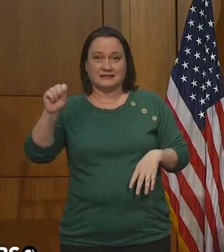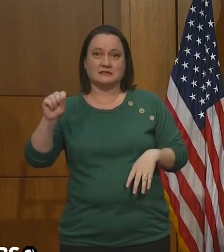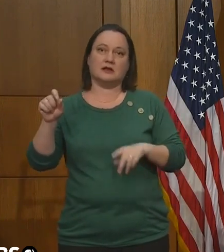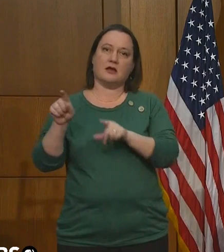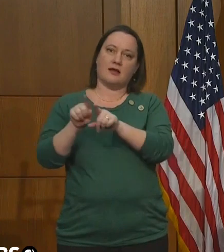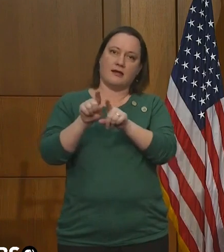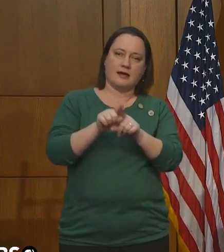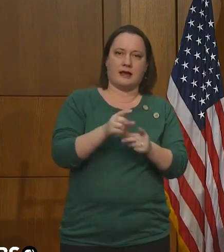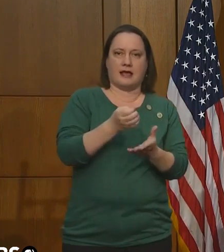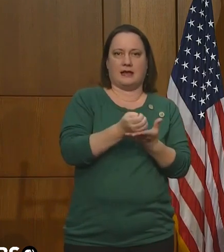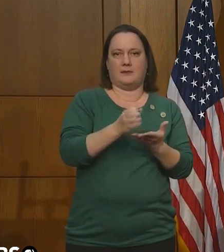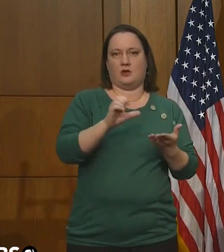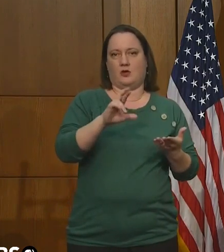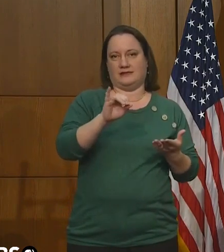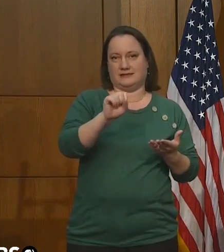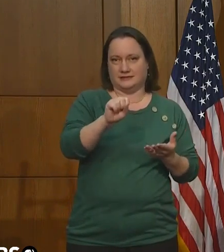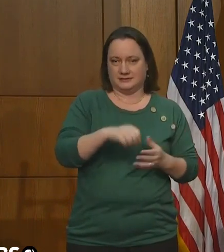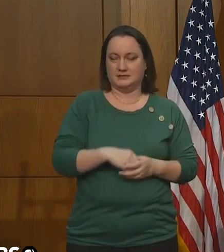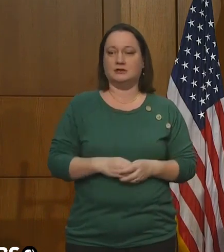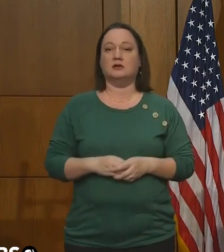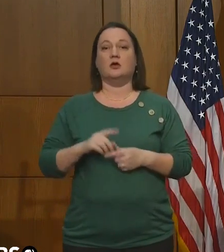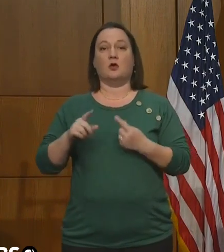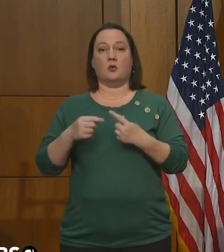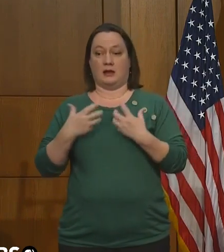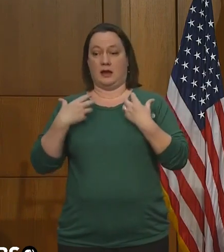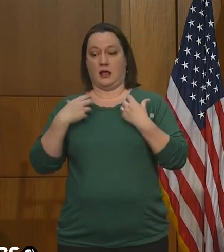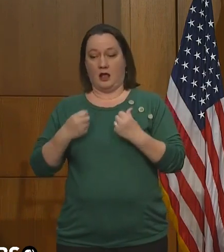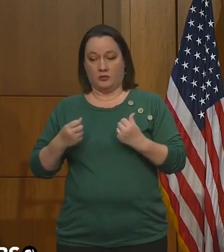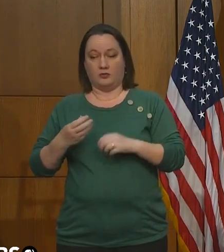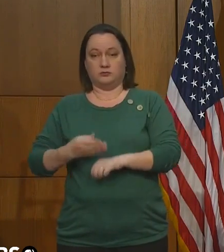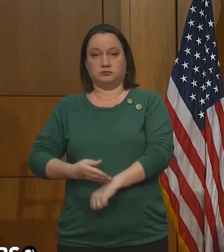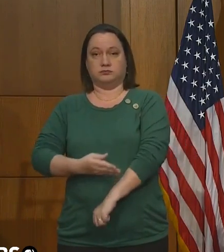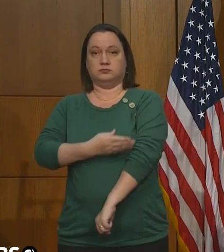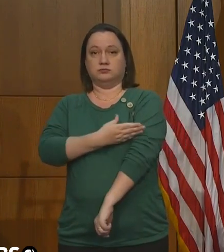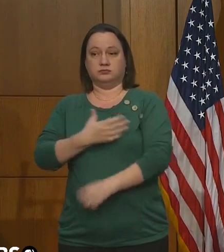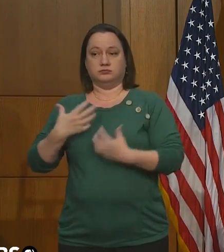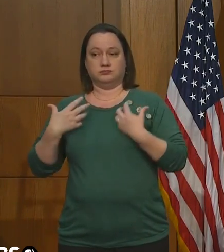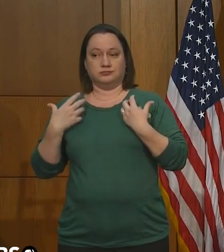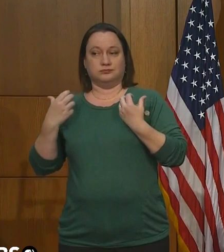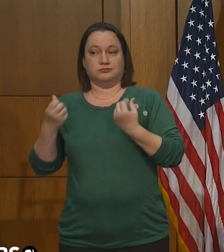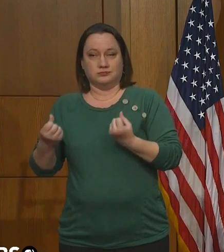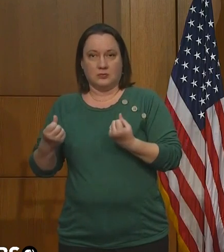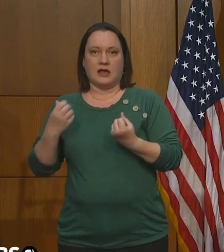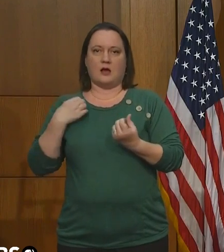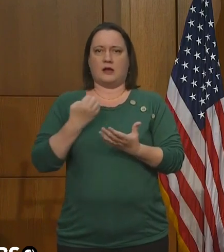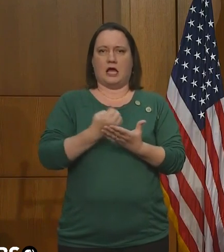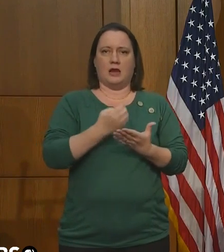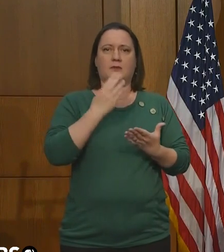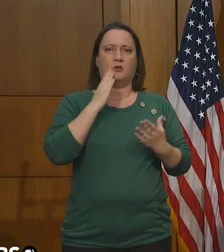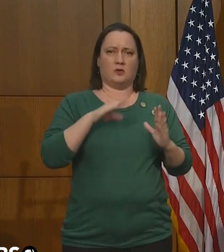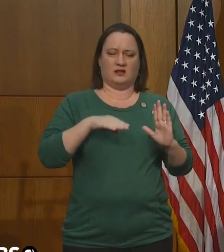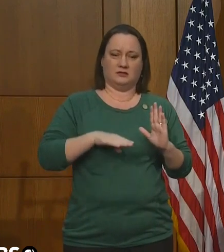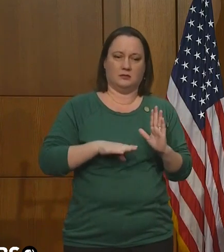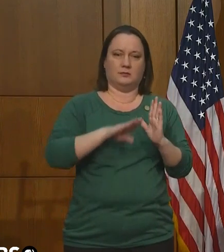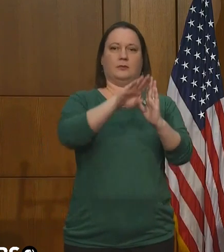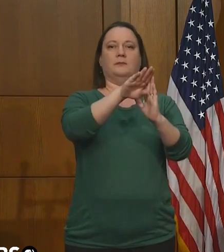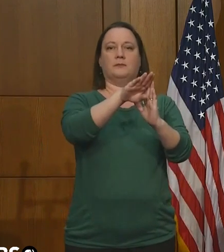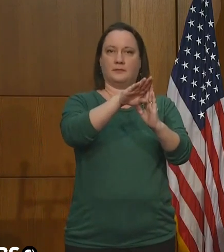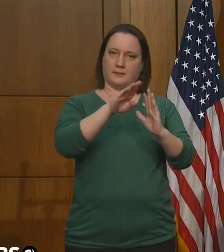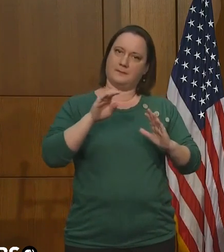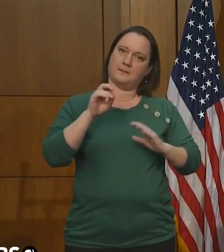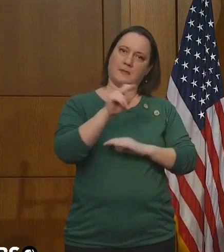behind us, our economy will rebound and we'll get back to hopefully where we were prior to